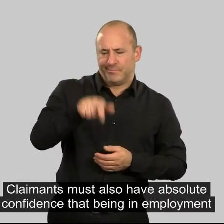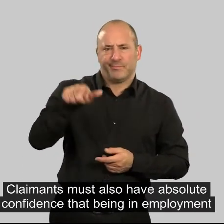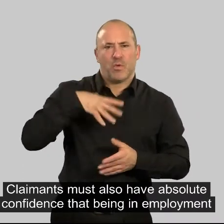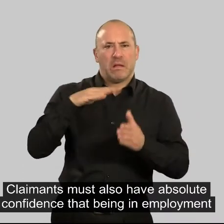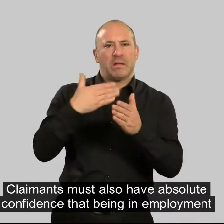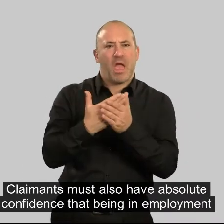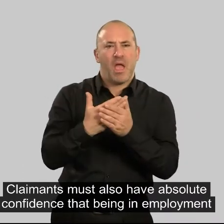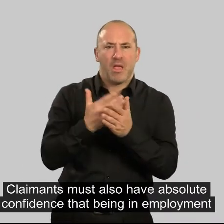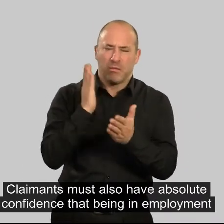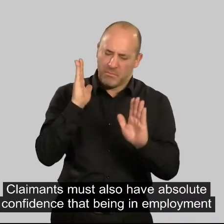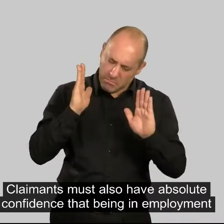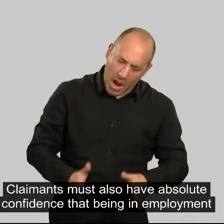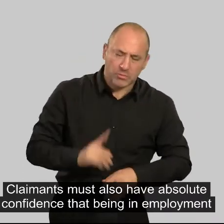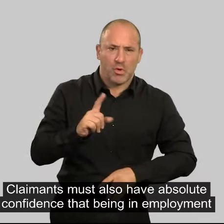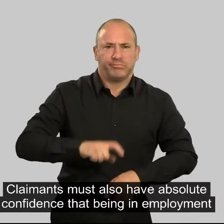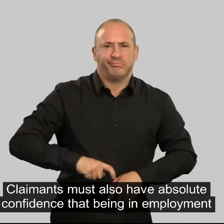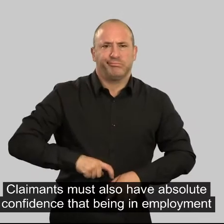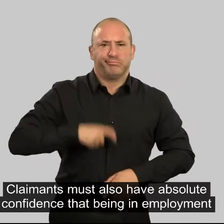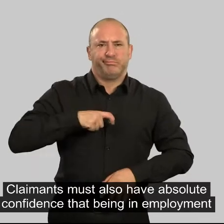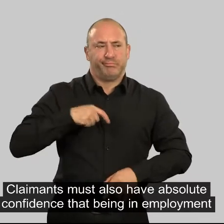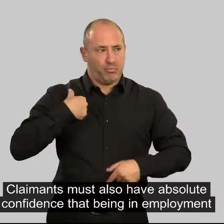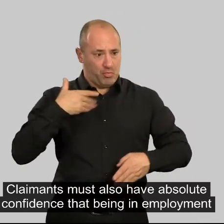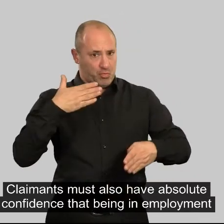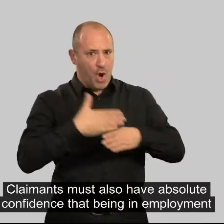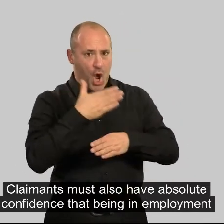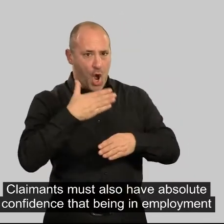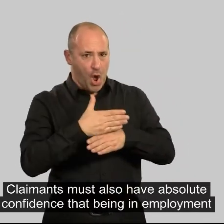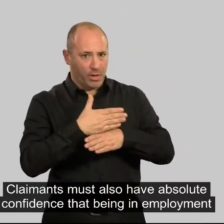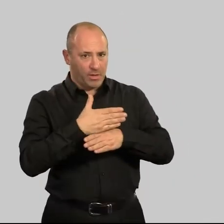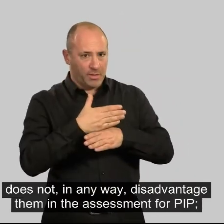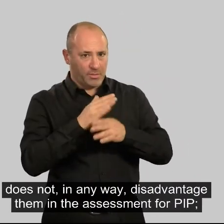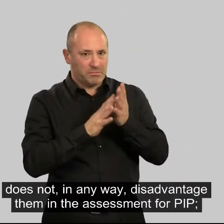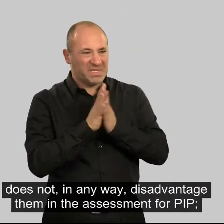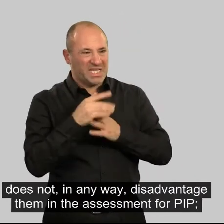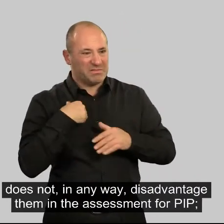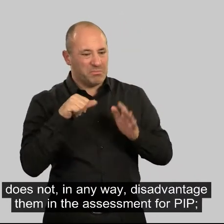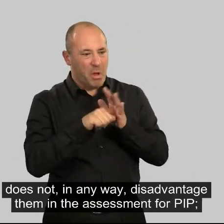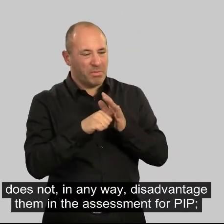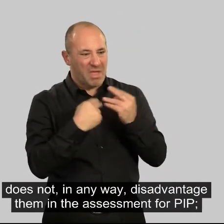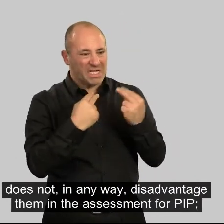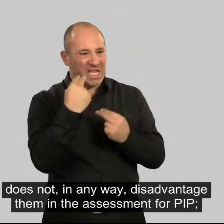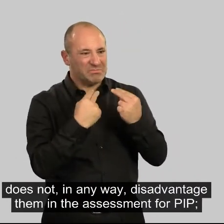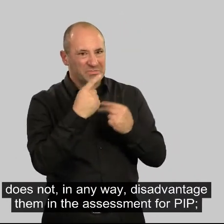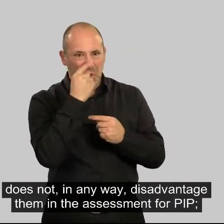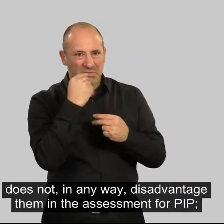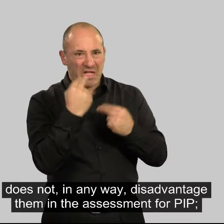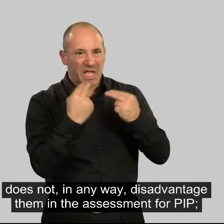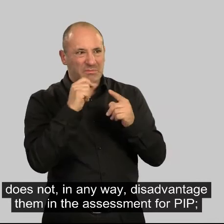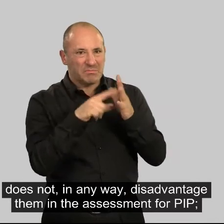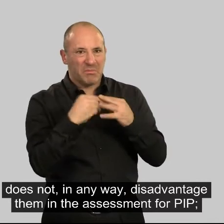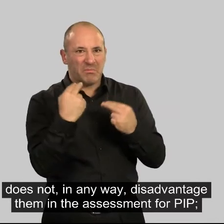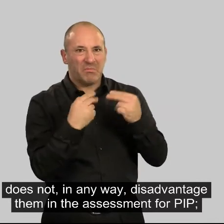Claimants must also have absolute confidence that being in employment does not, in any way,